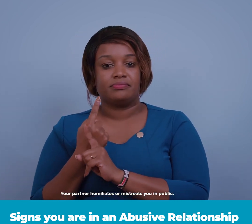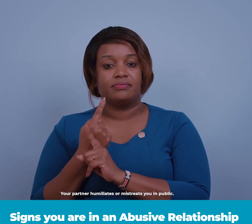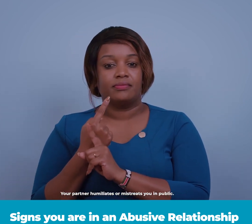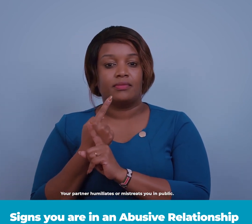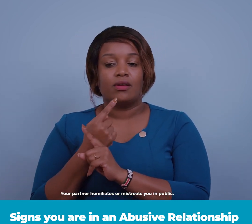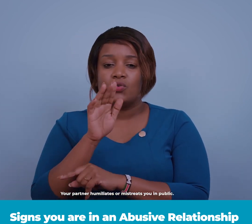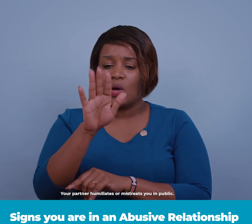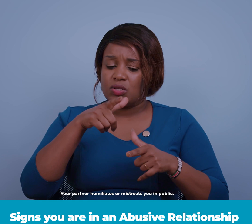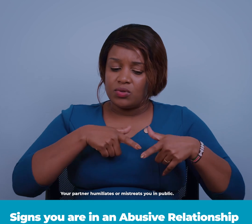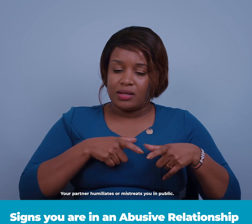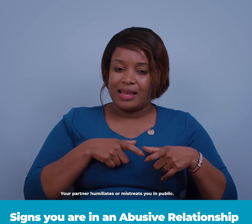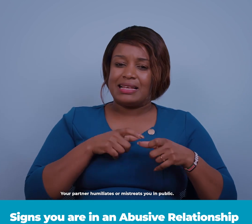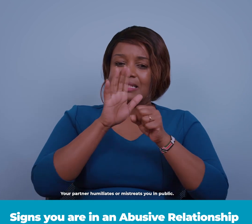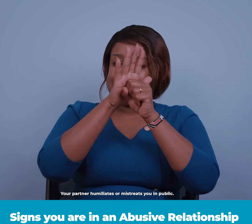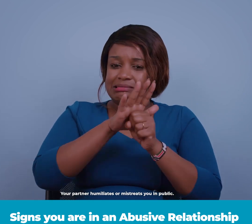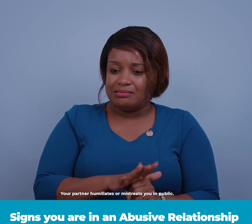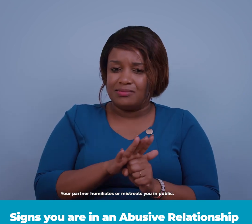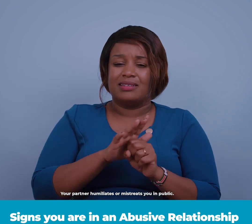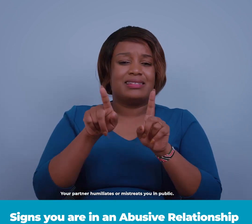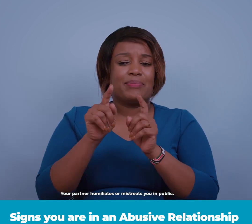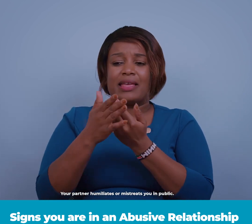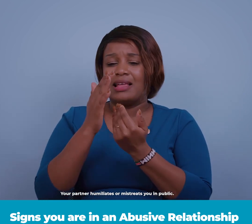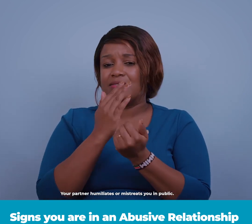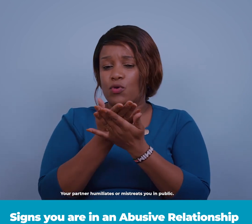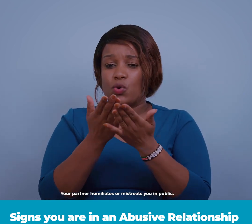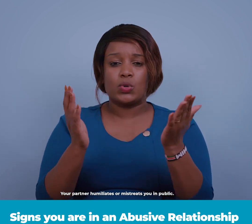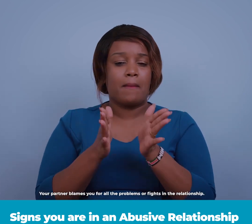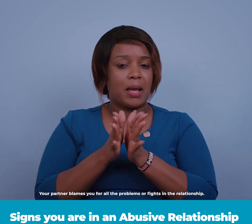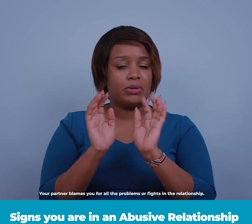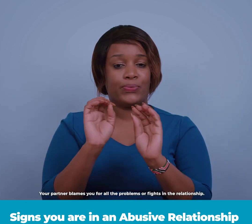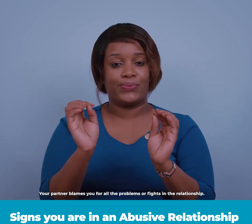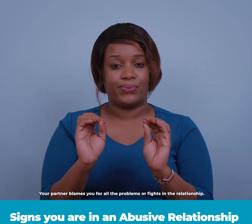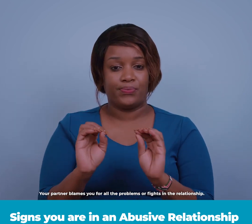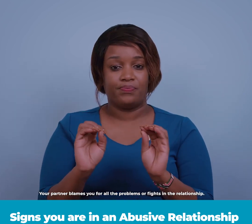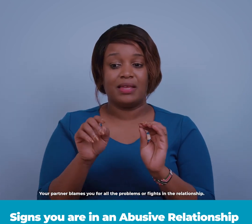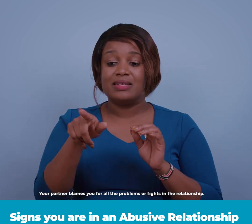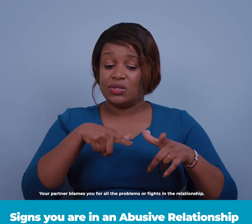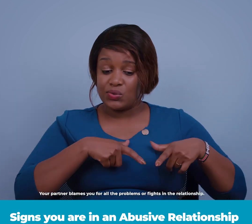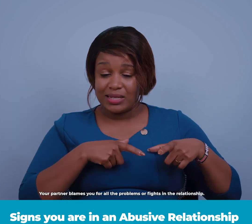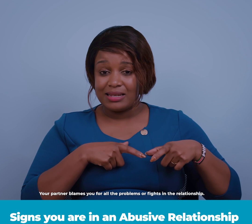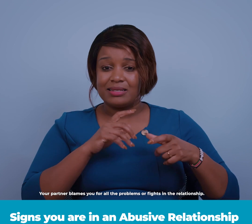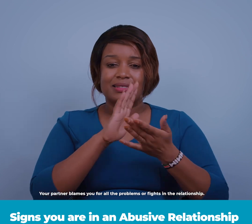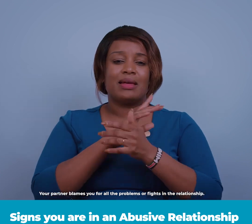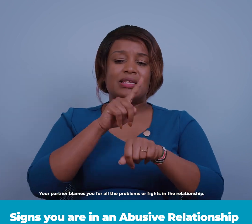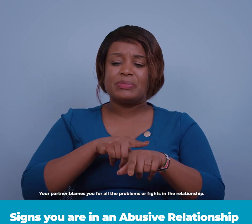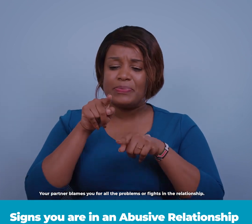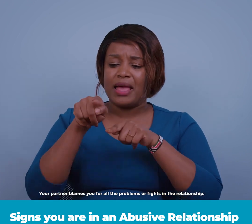Your partner humiliates or mistreats you in public. Your partner blames you for all the problems or fights